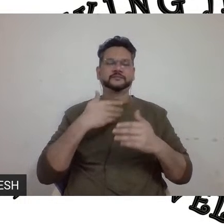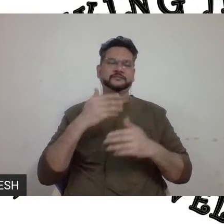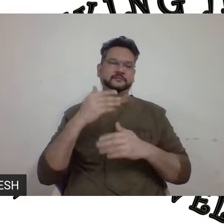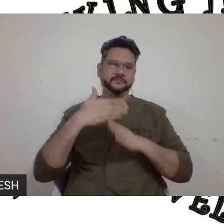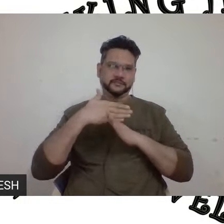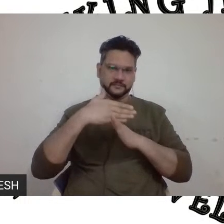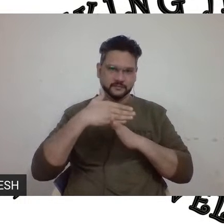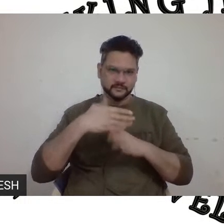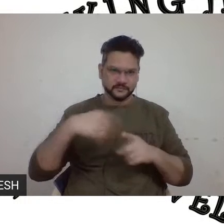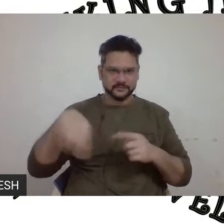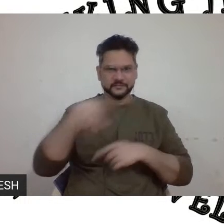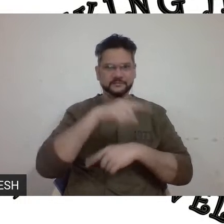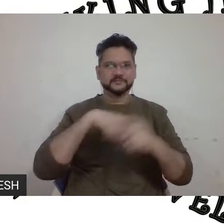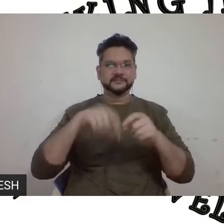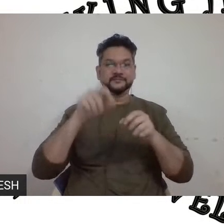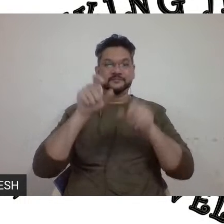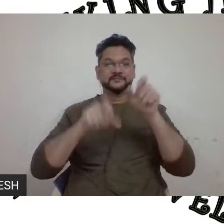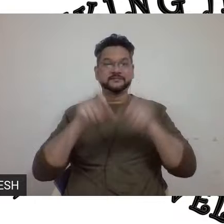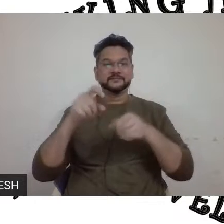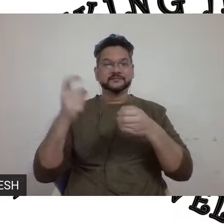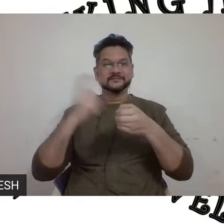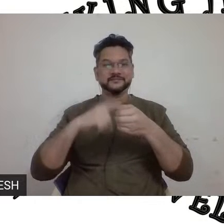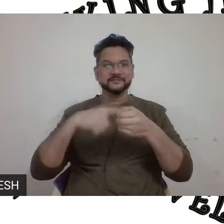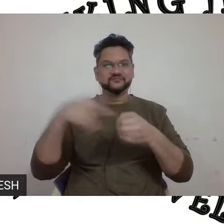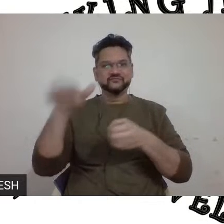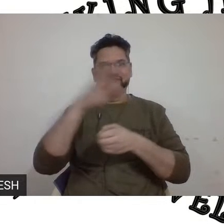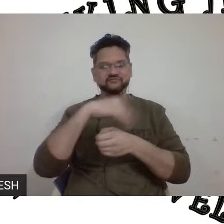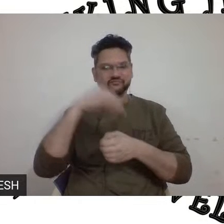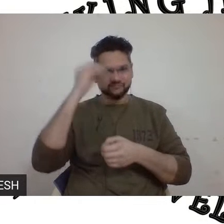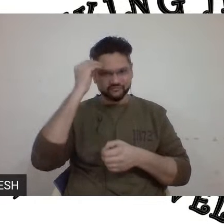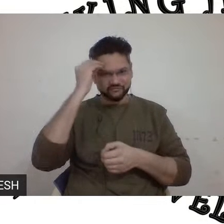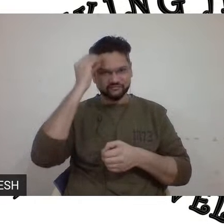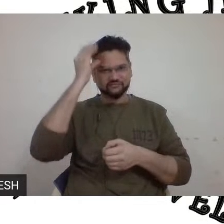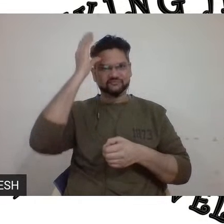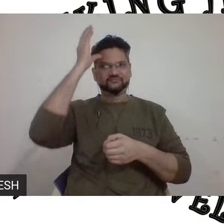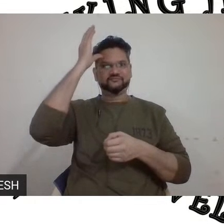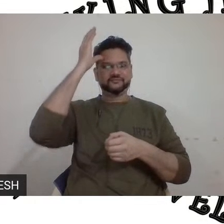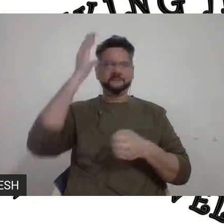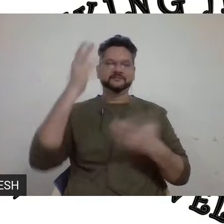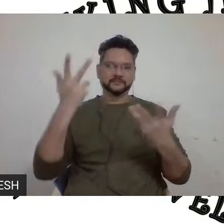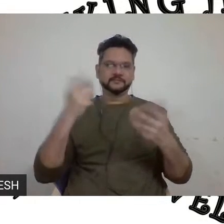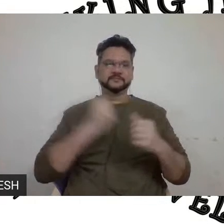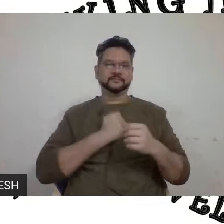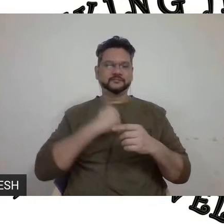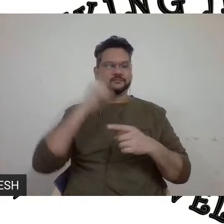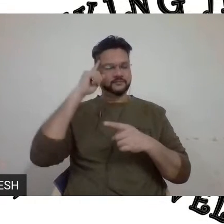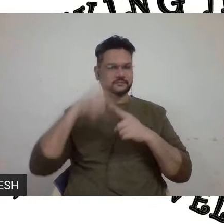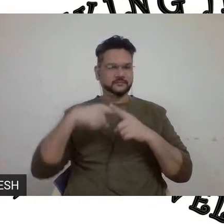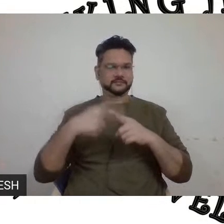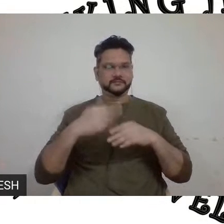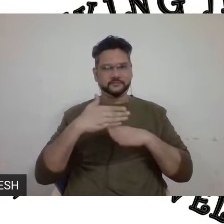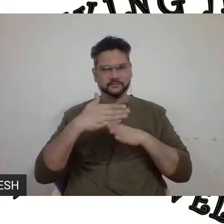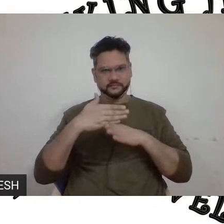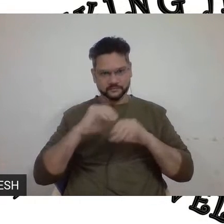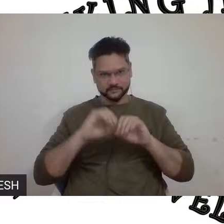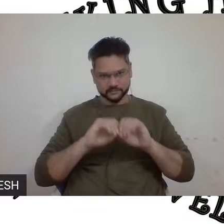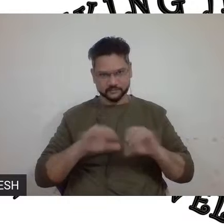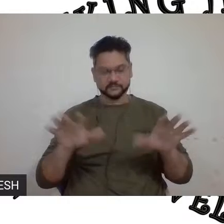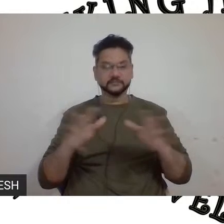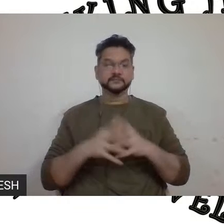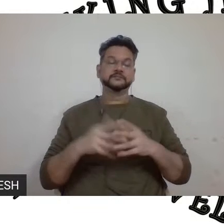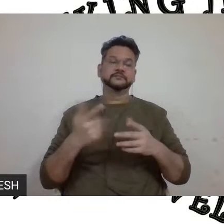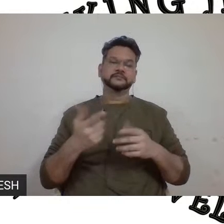participants with my experiences. So, as far as I'm concerned, I've been asked to discuss few